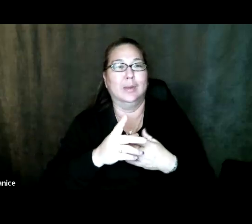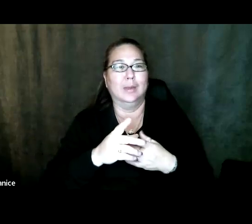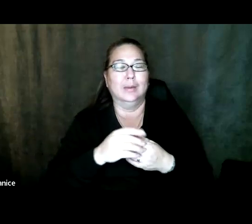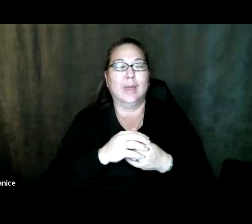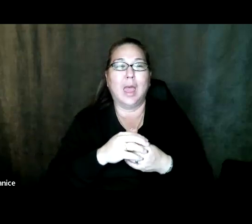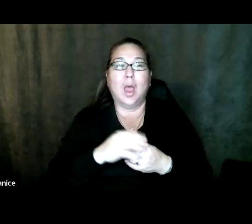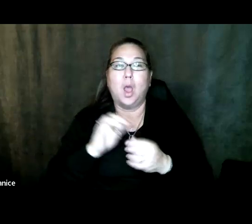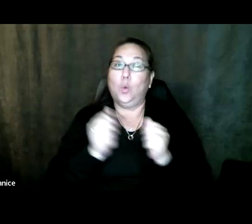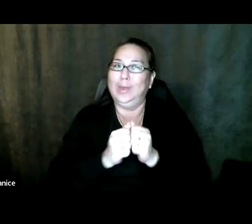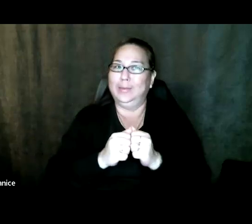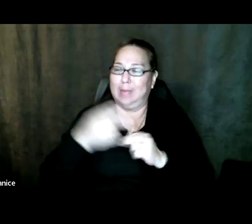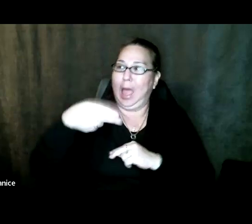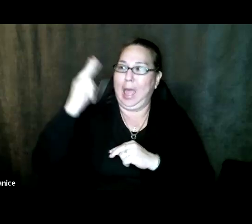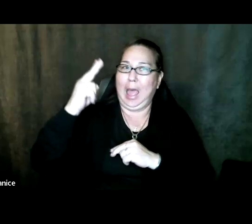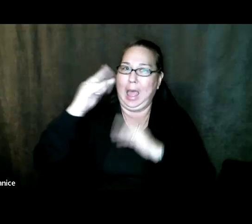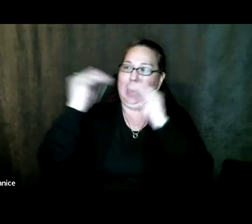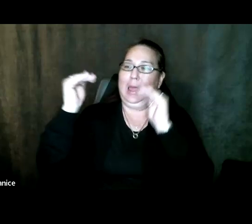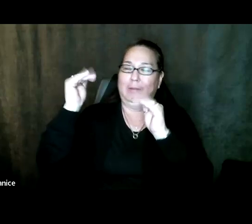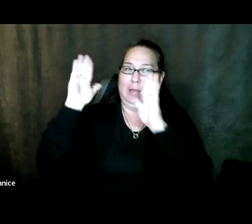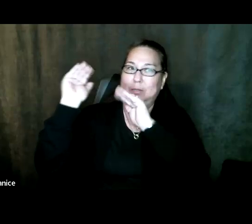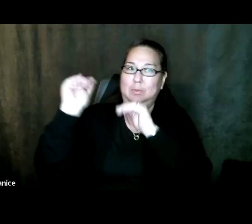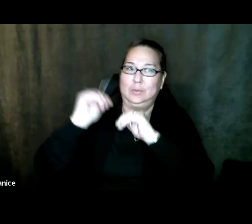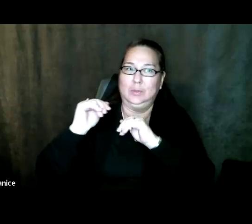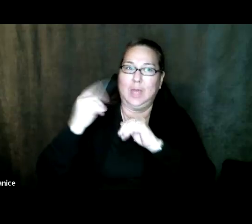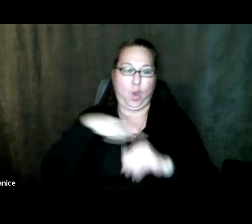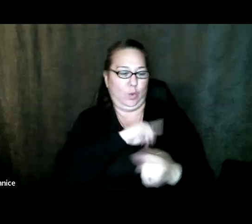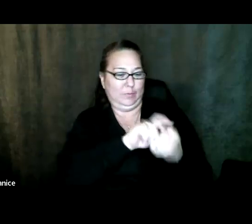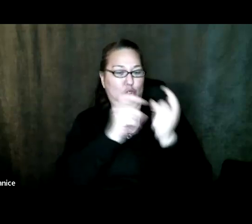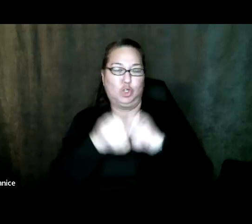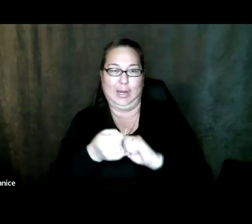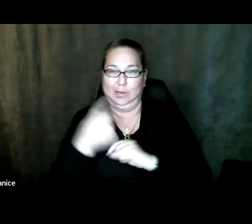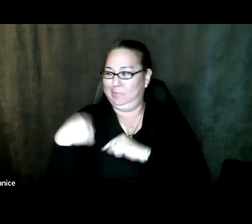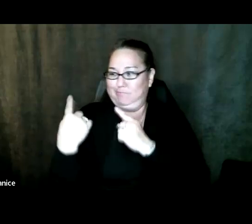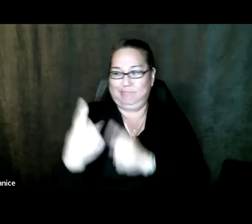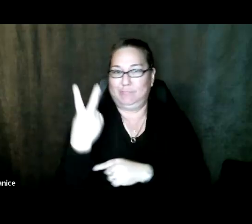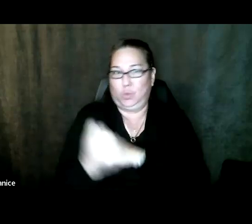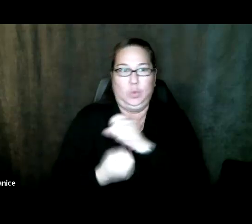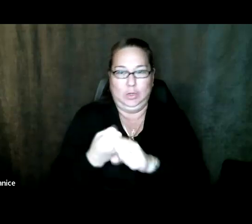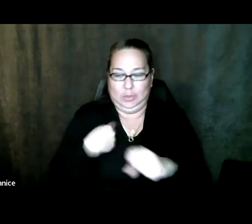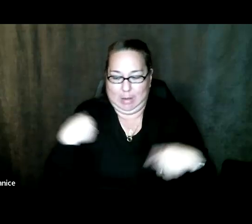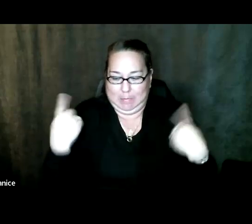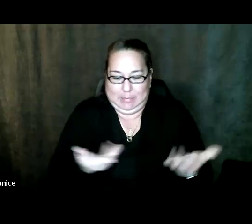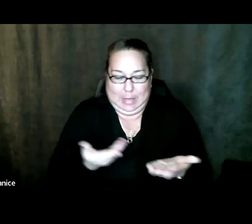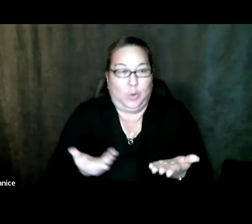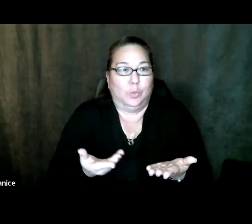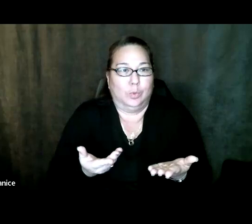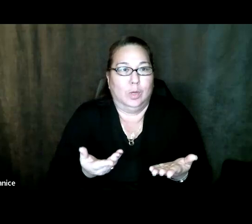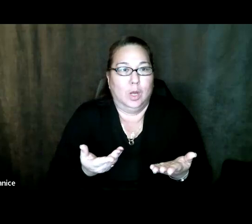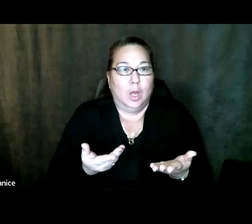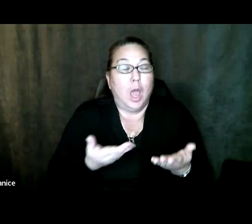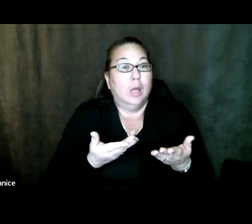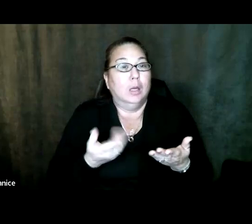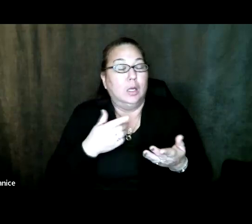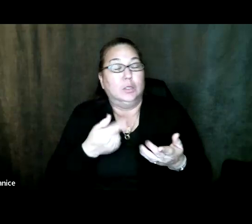think we've switched, just even in the 2 years that I've been here, from pushing to use the curriculum to pushing to use